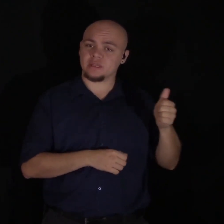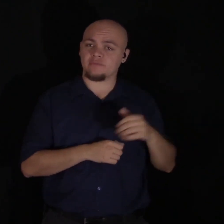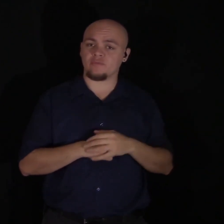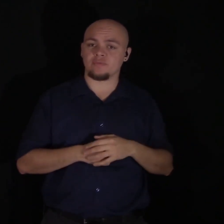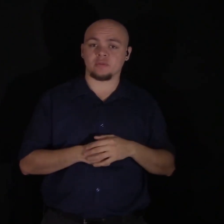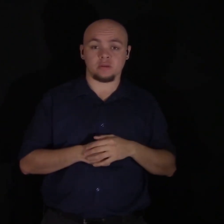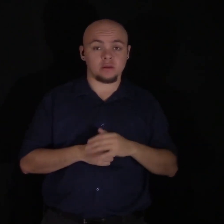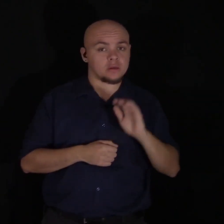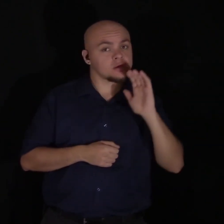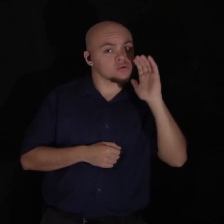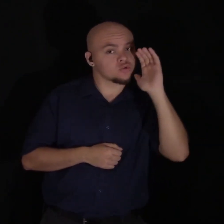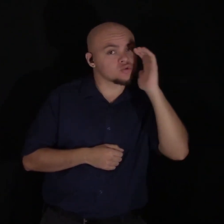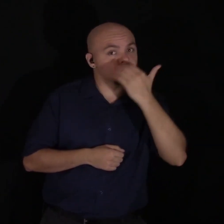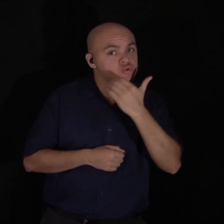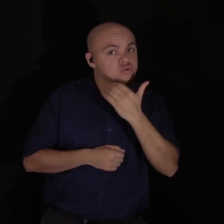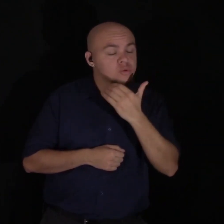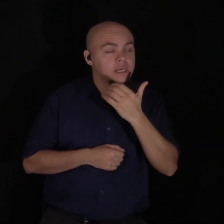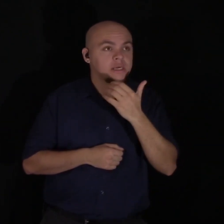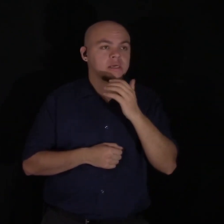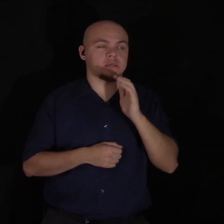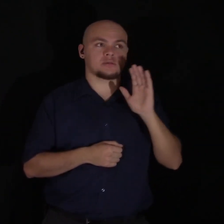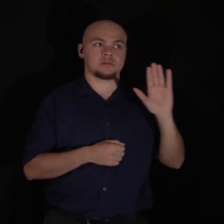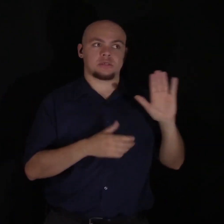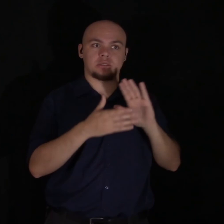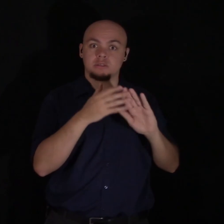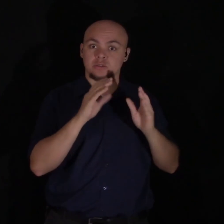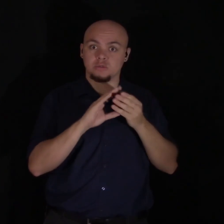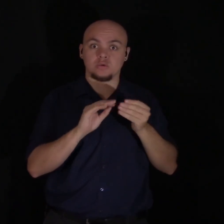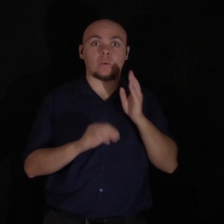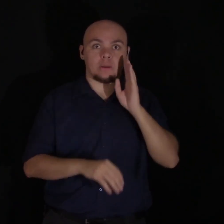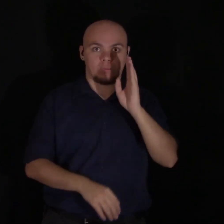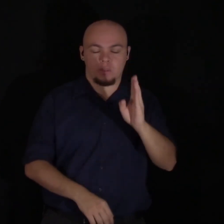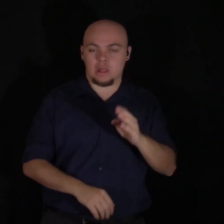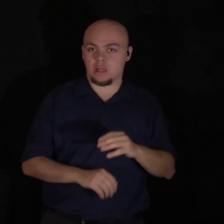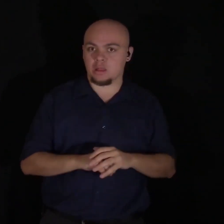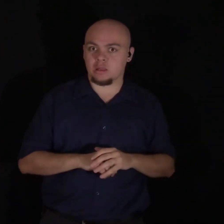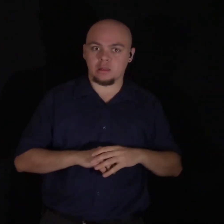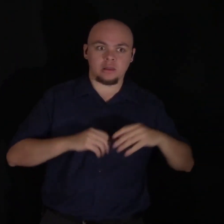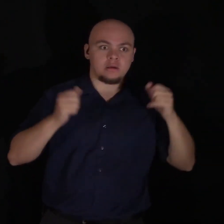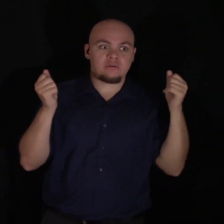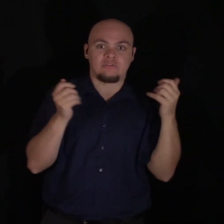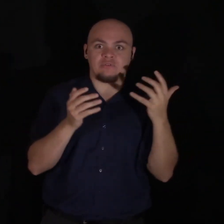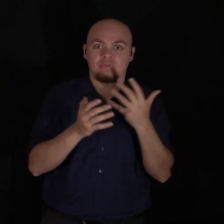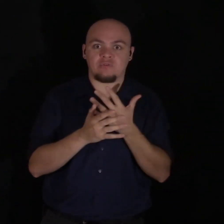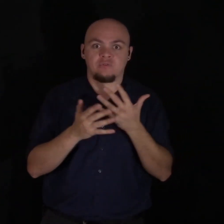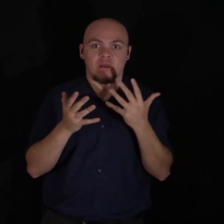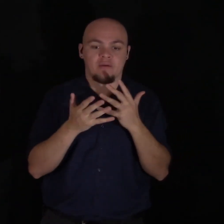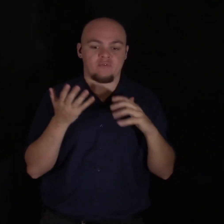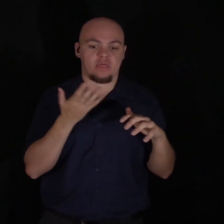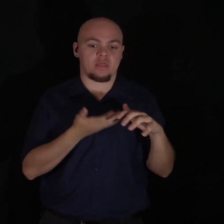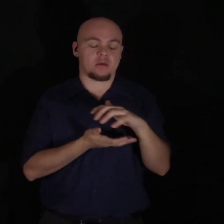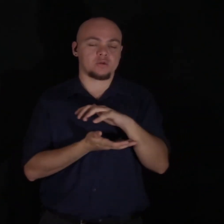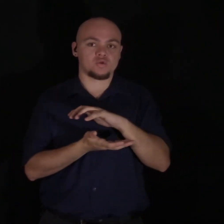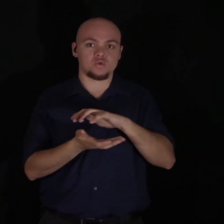and harrowing must be his story, frightful the storm which embraced